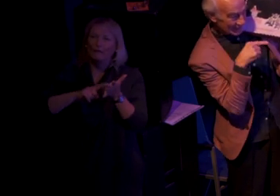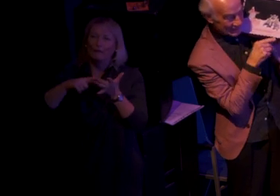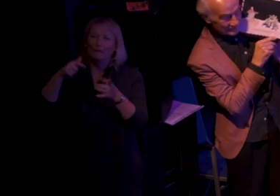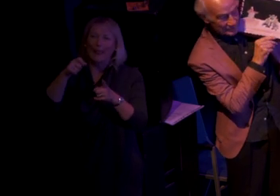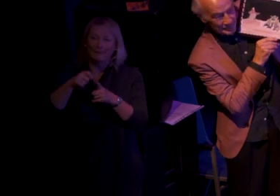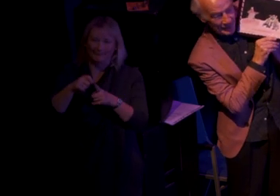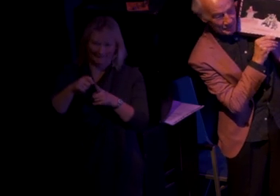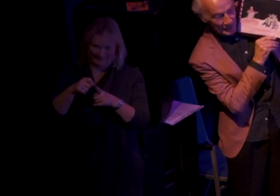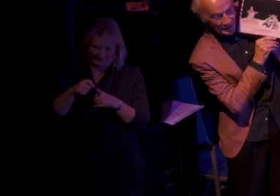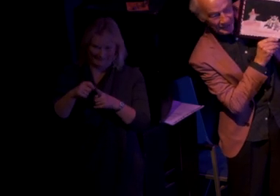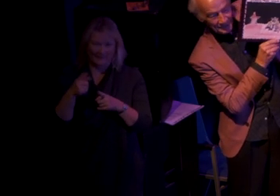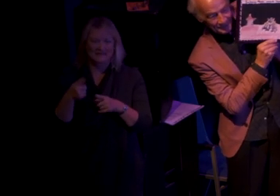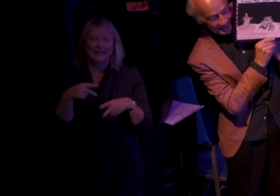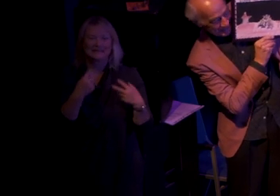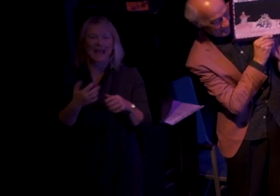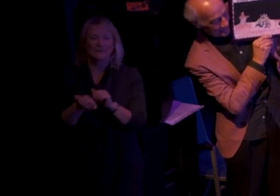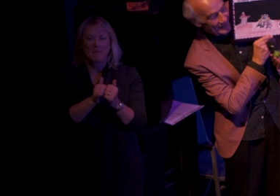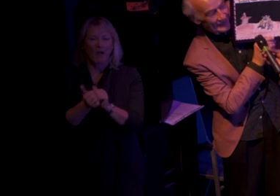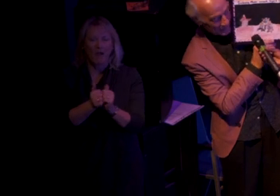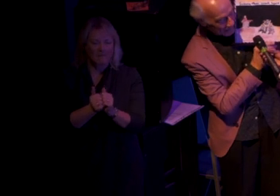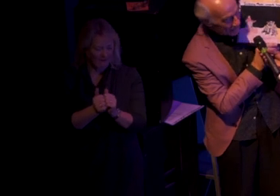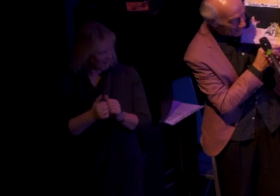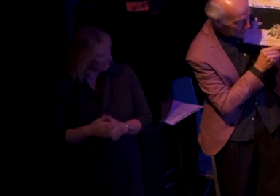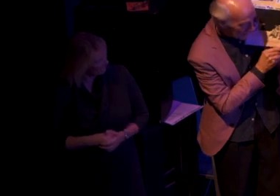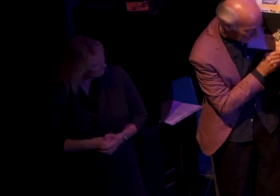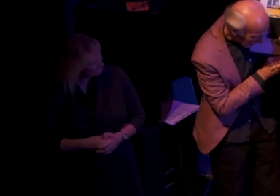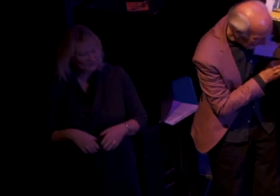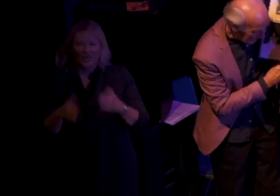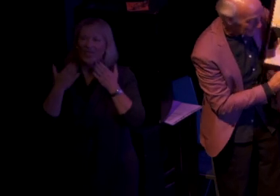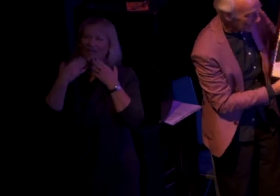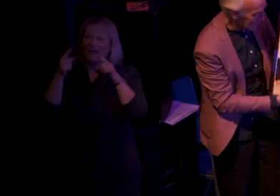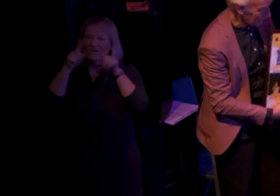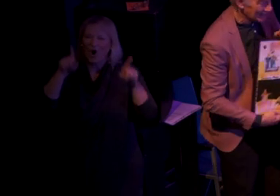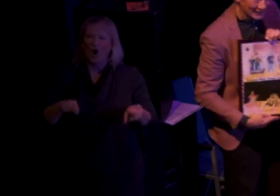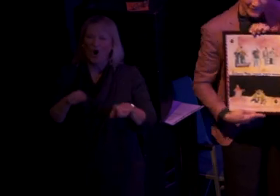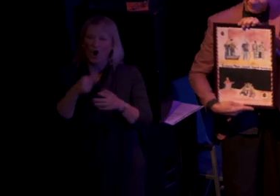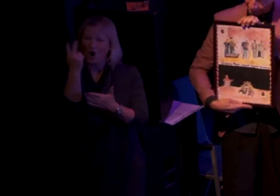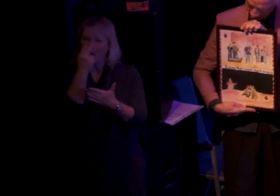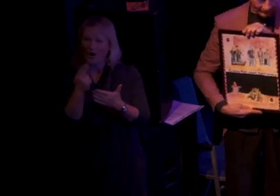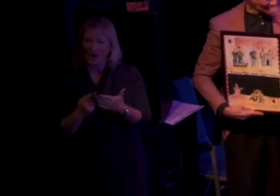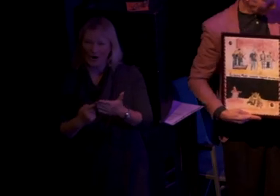Thank you so much.